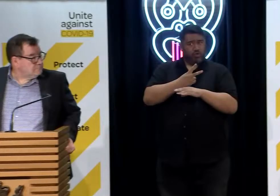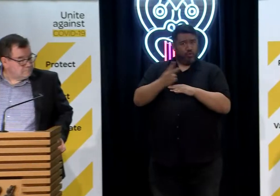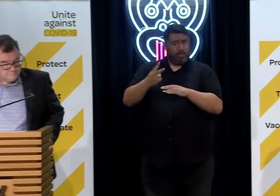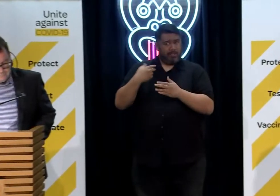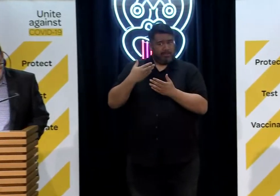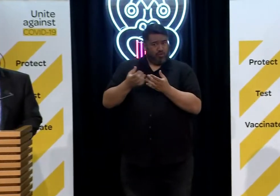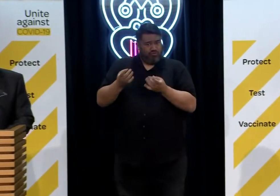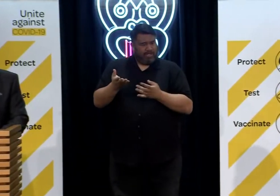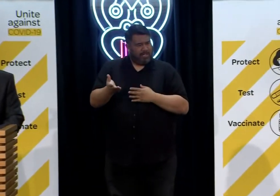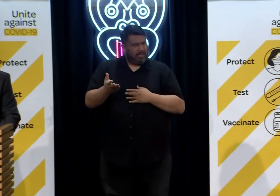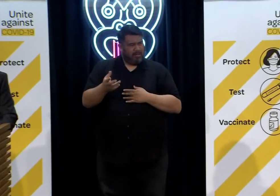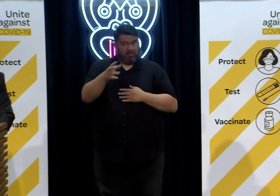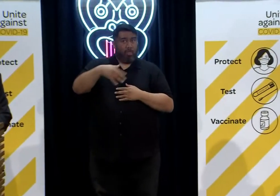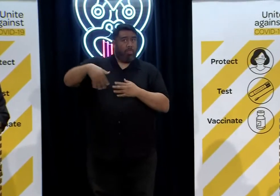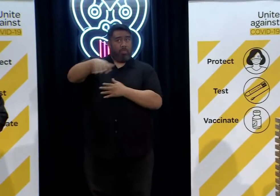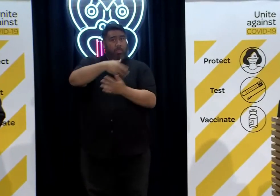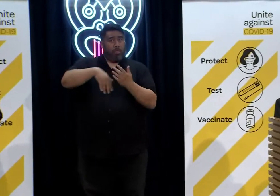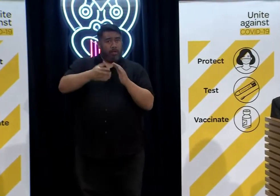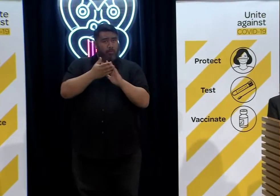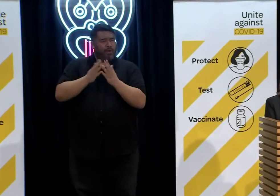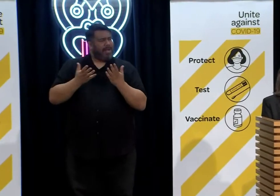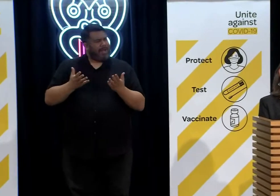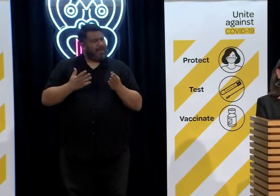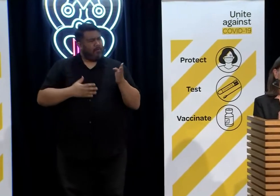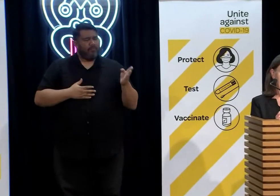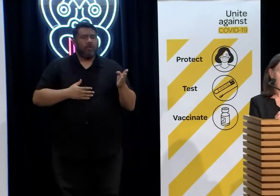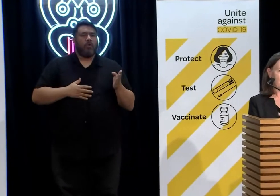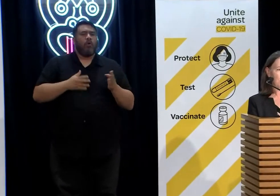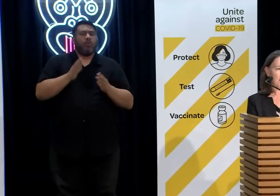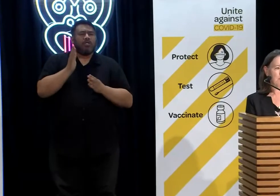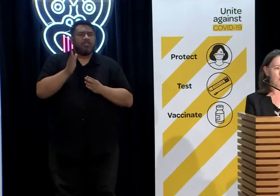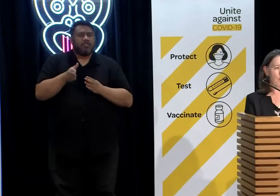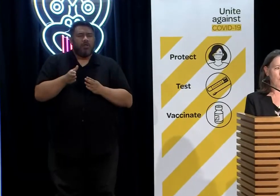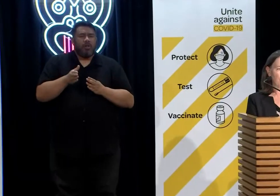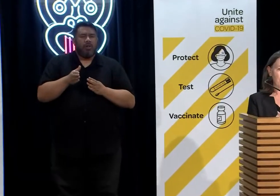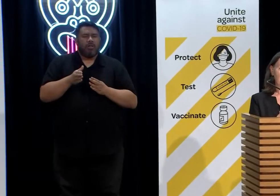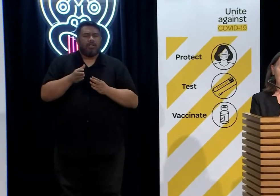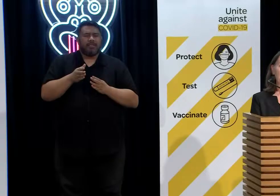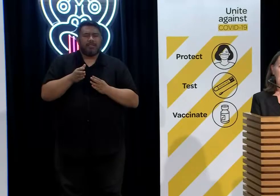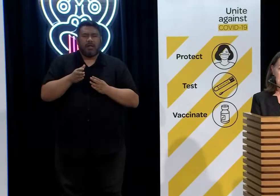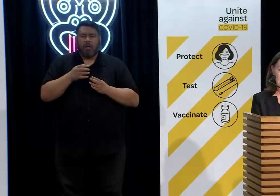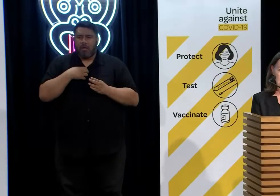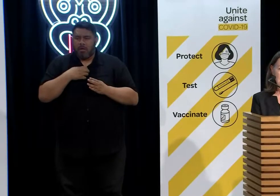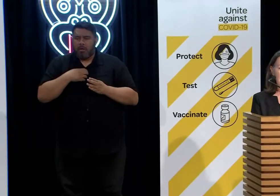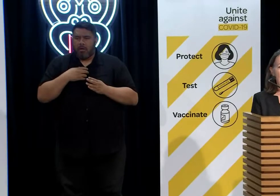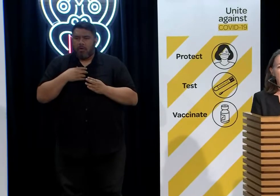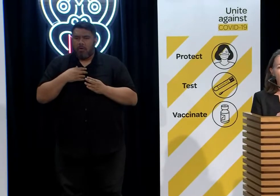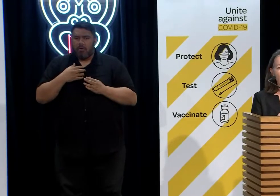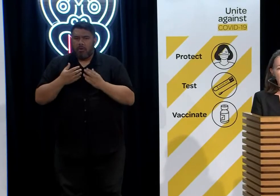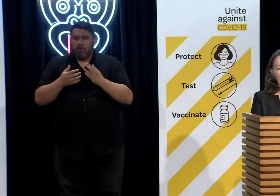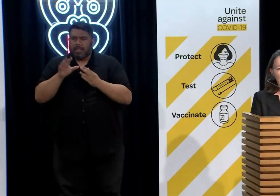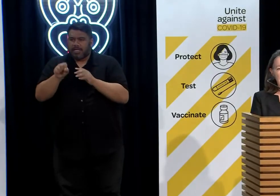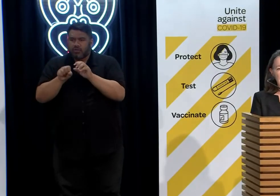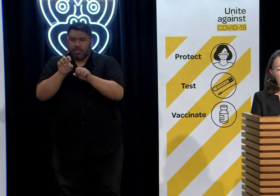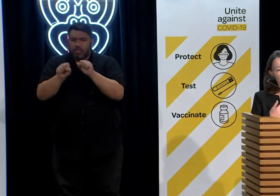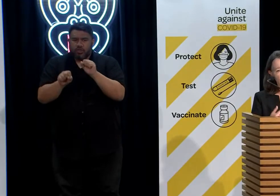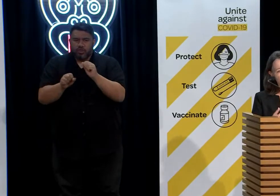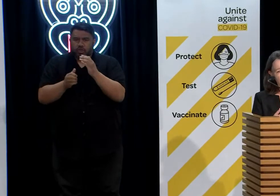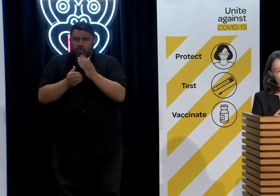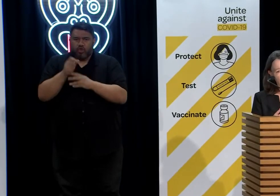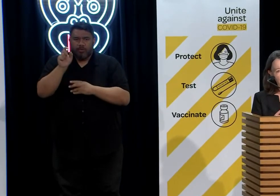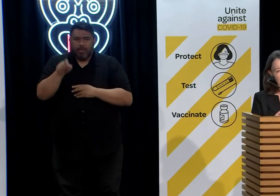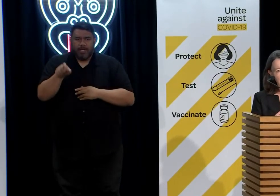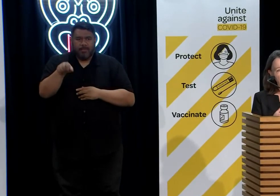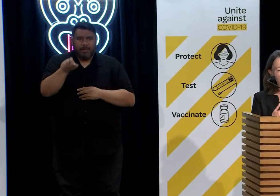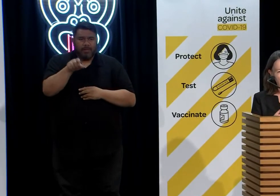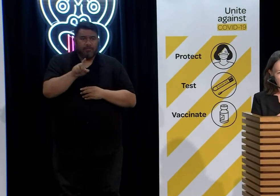Because we're still finding very small number of new cases. when we follow